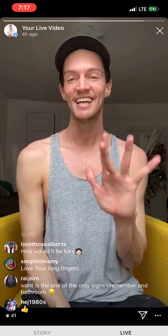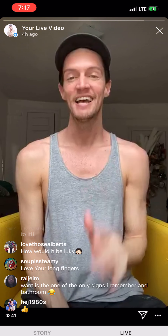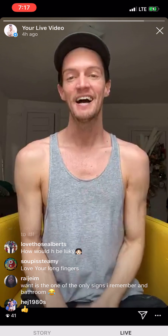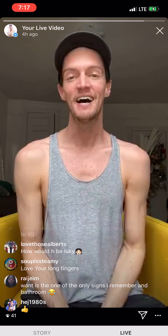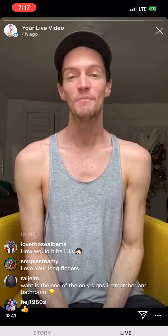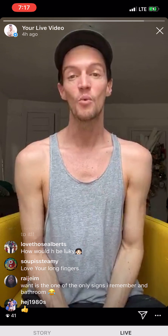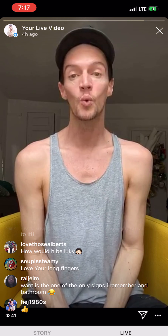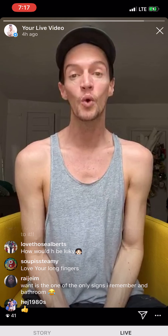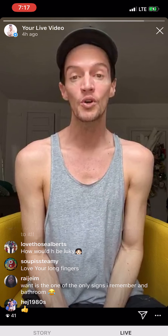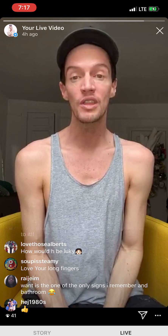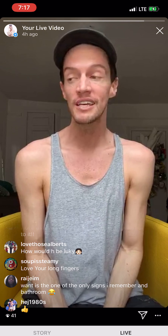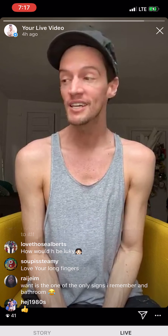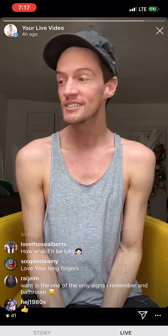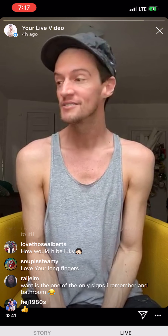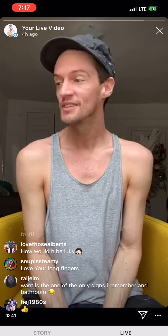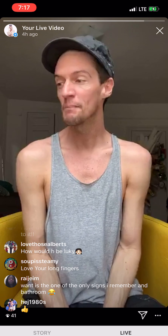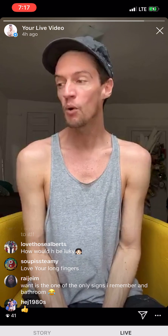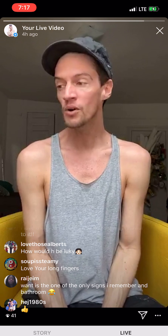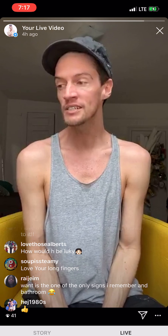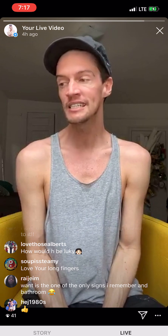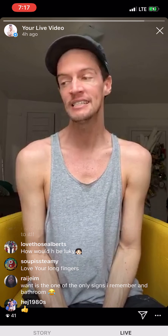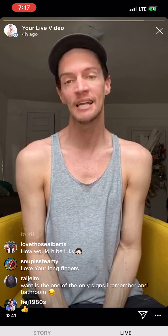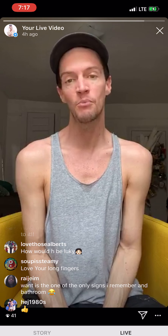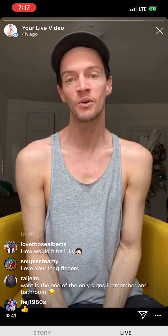Um, worthy. Important. Important.